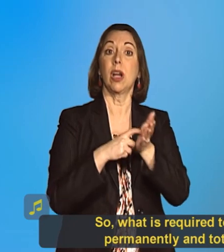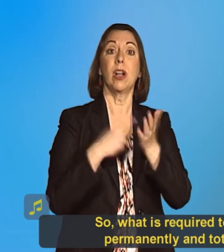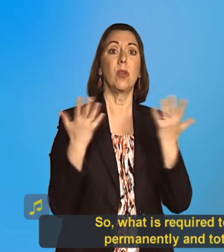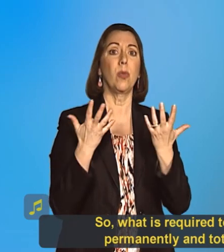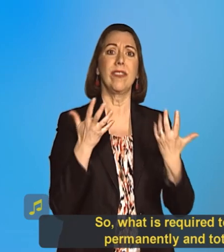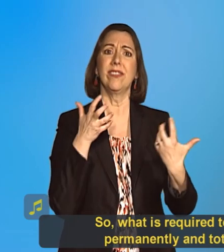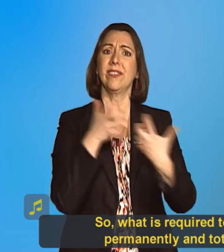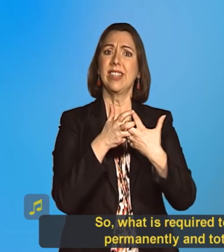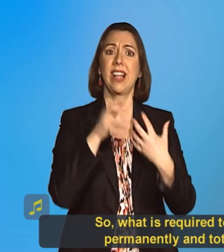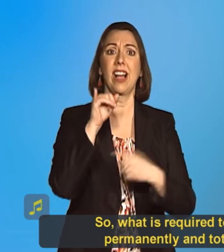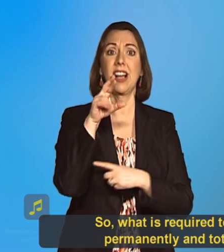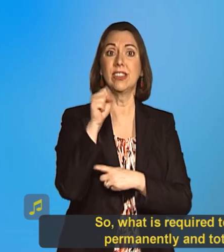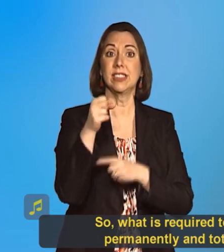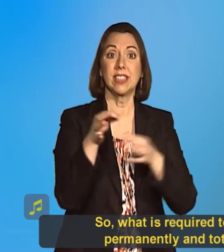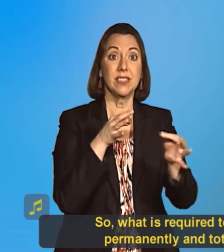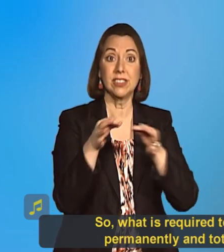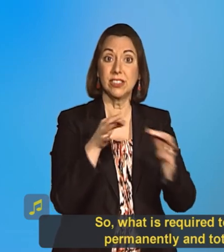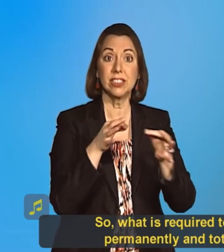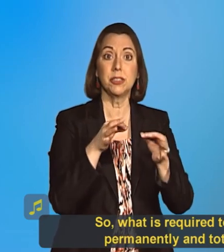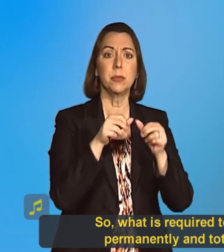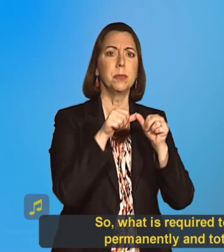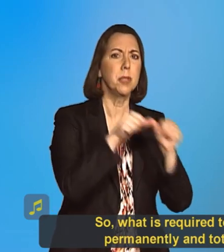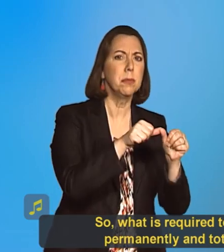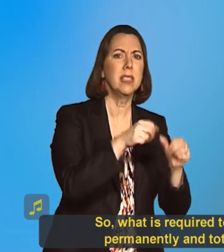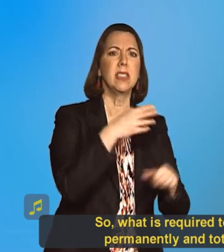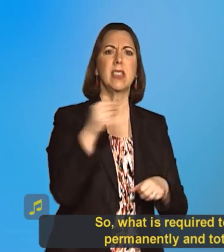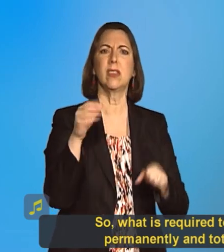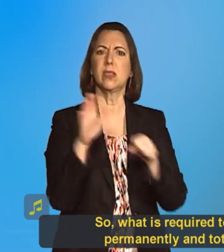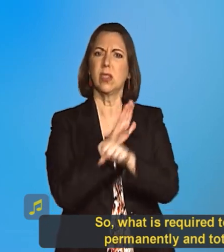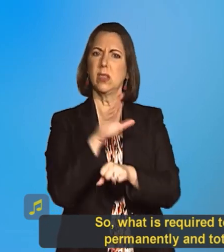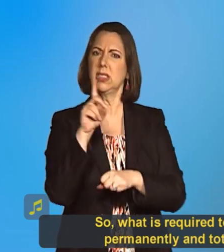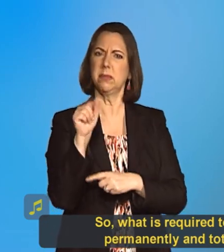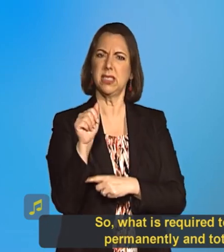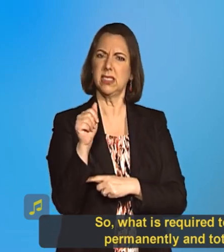So, what is required to be considered permanently and totally disabled?